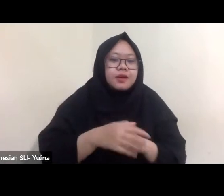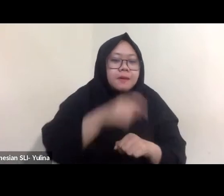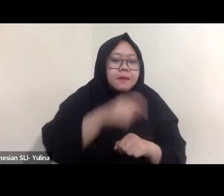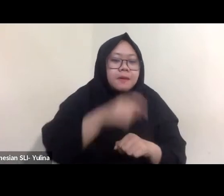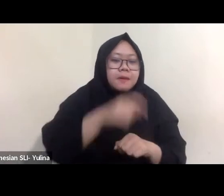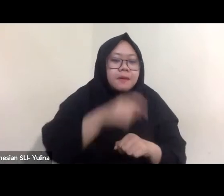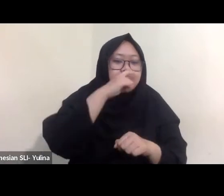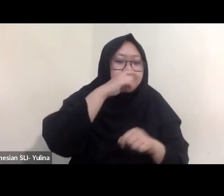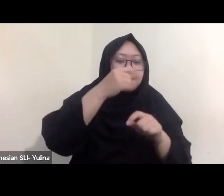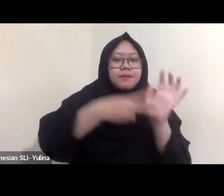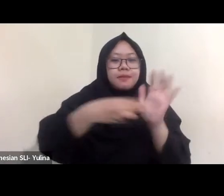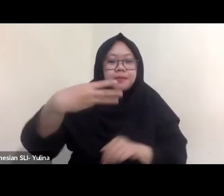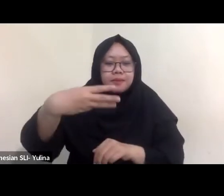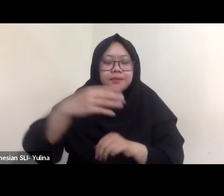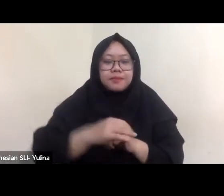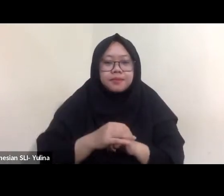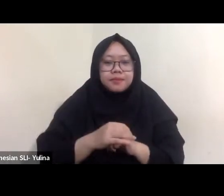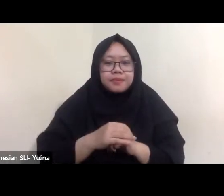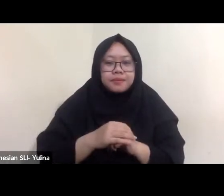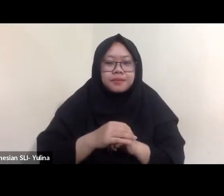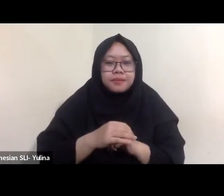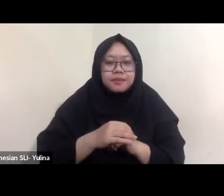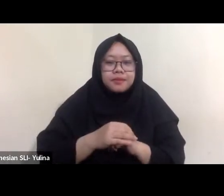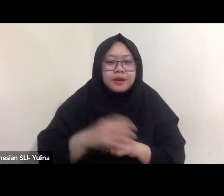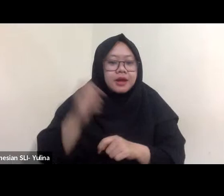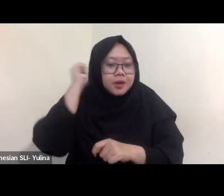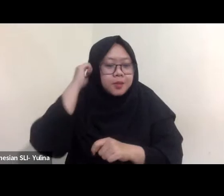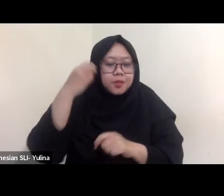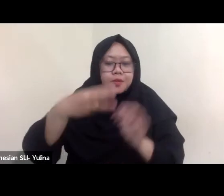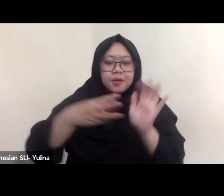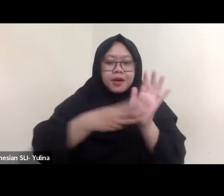Mrs. Emma Wagner, and also